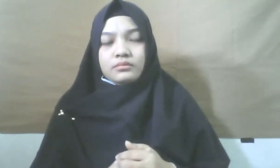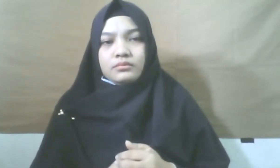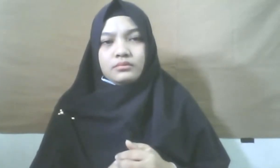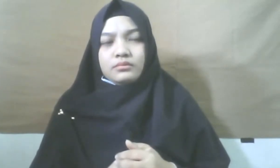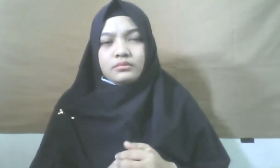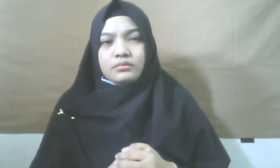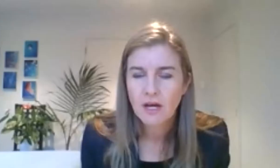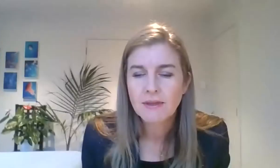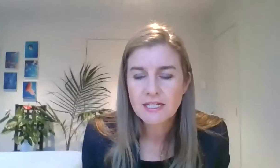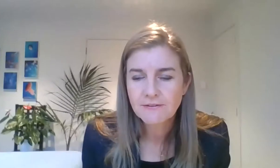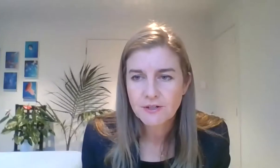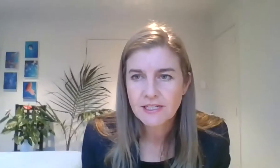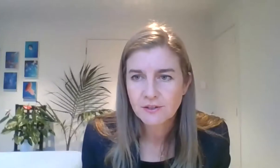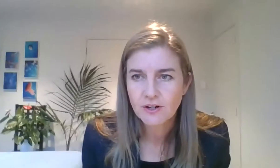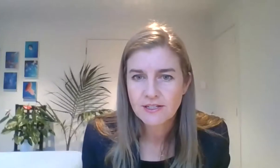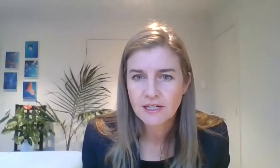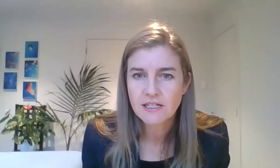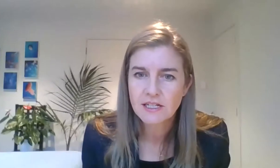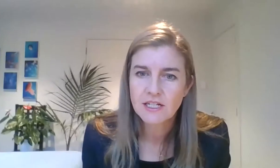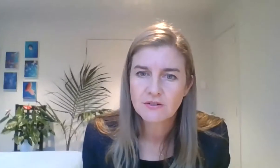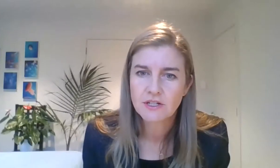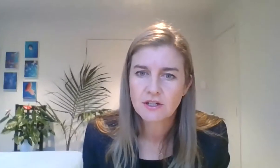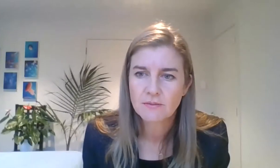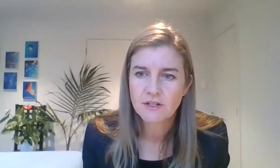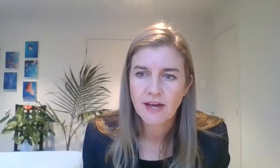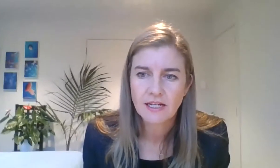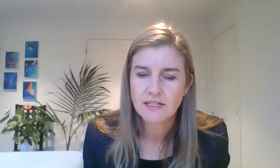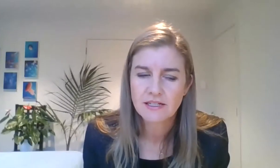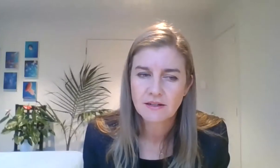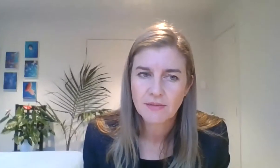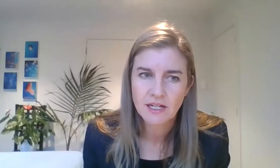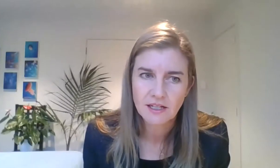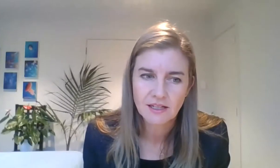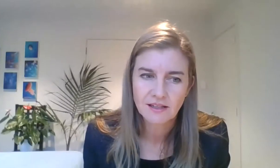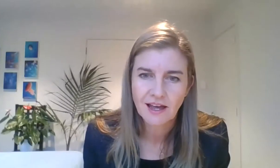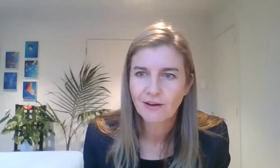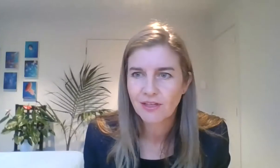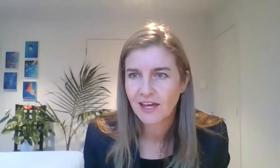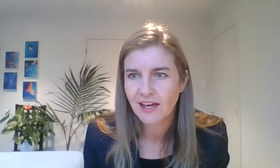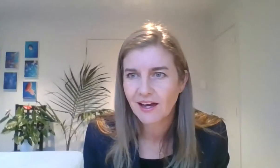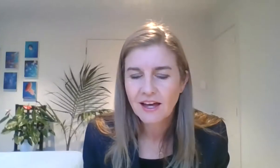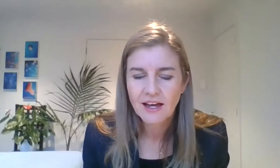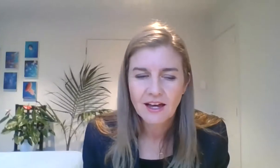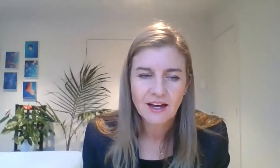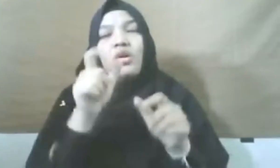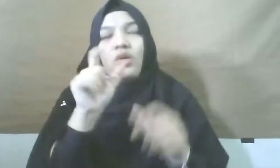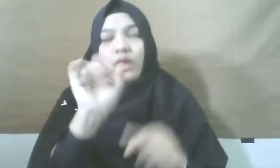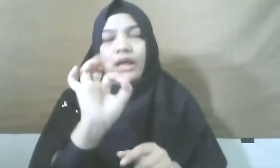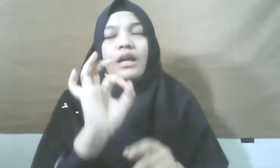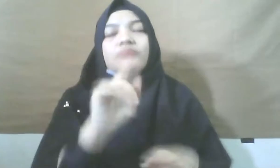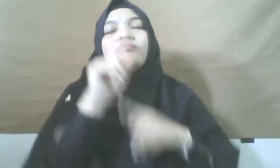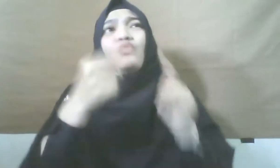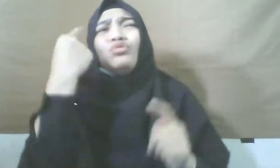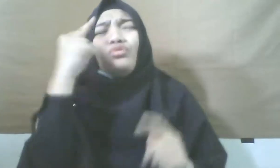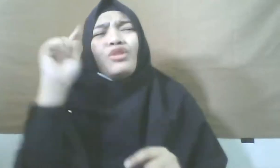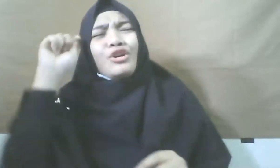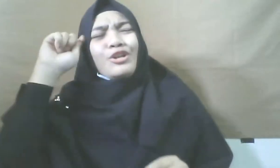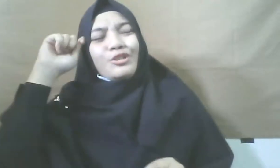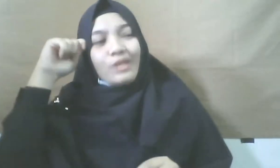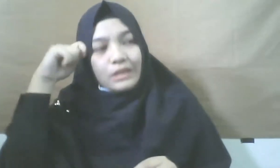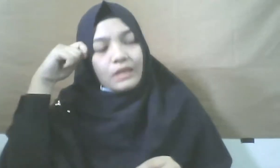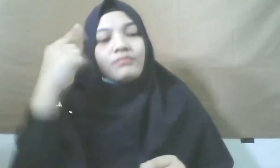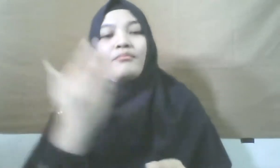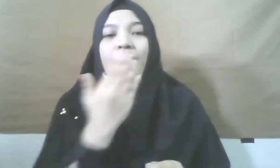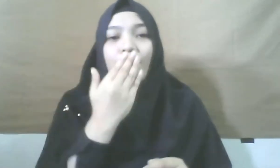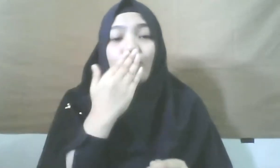I can just add that. I mean, the difficulties across Indonesia in terms of accessing medical healthcare, protective equipment have